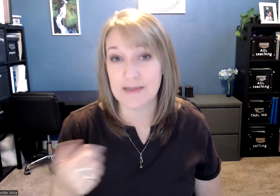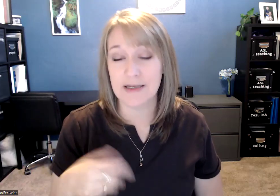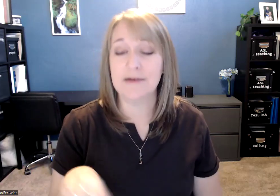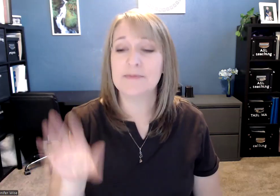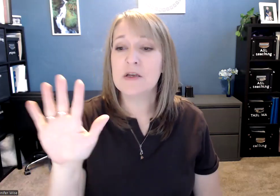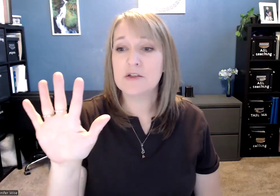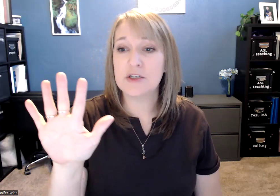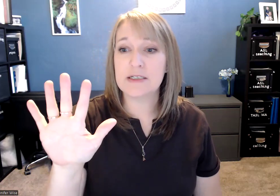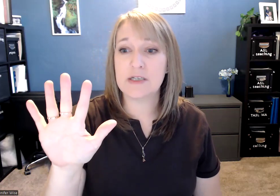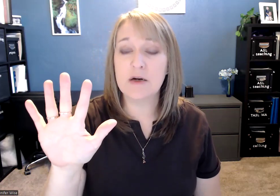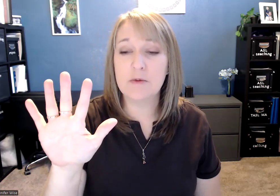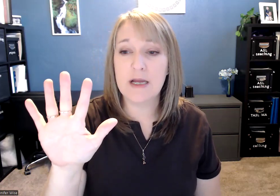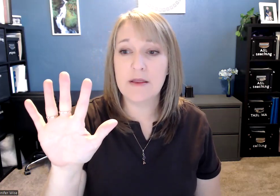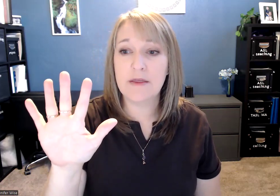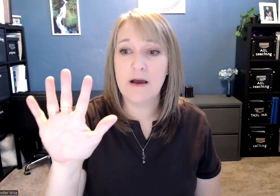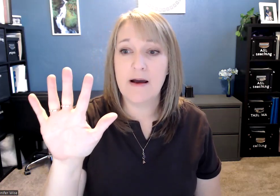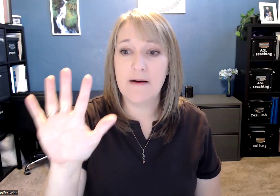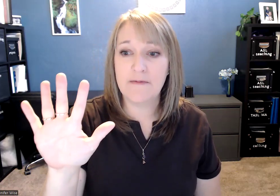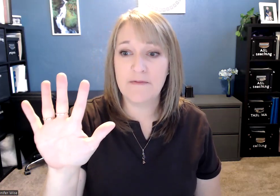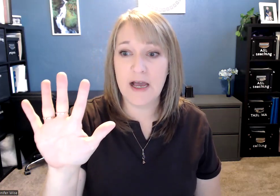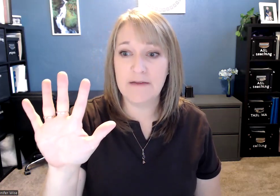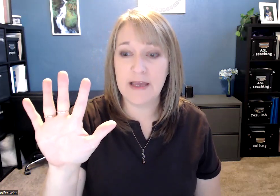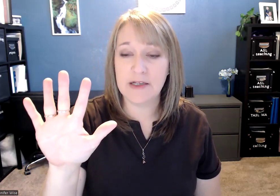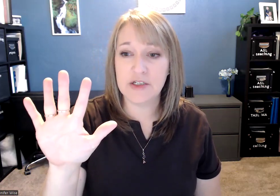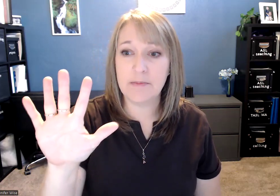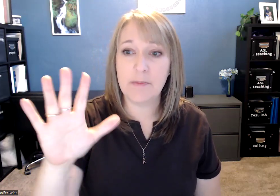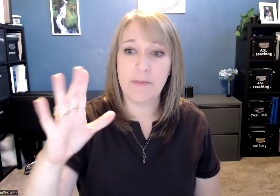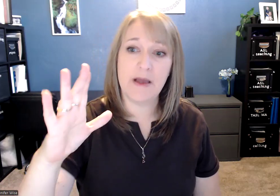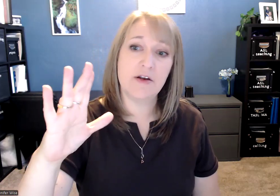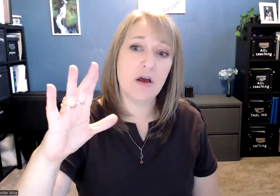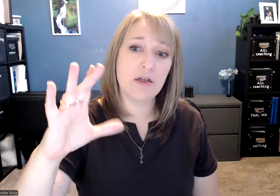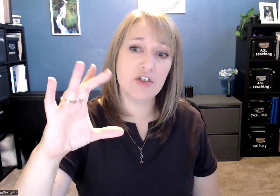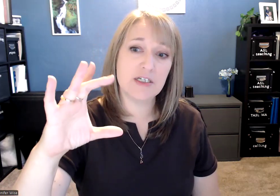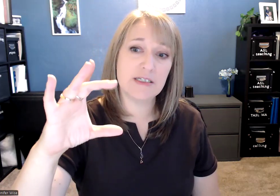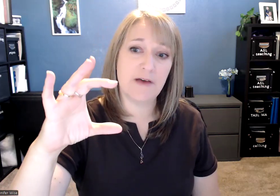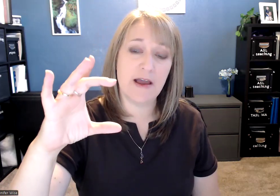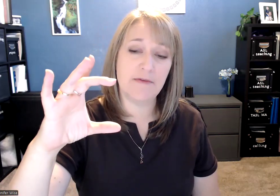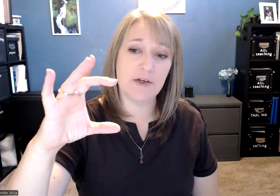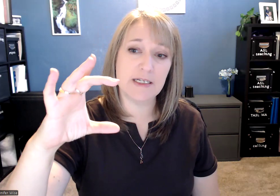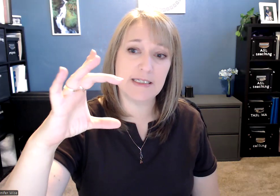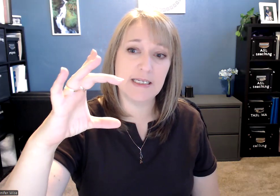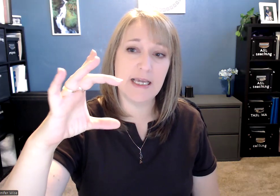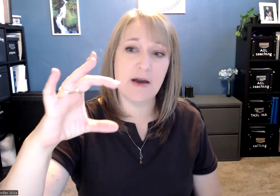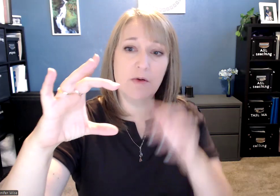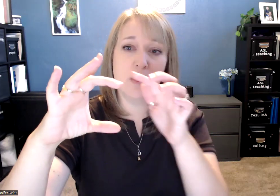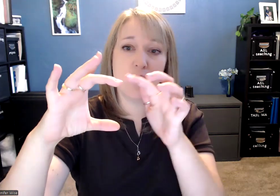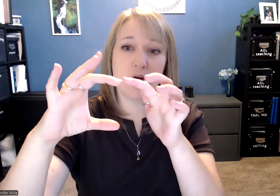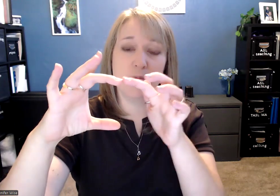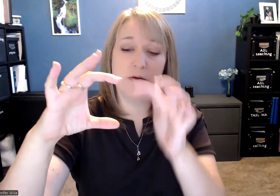sign. So you're going to start with a 5 hand shape, but not just a 5. You're going to stick out your middle